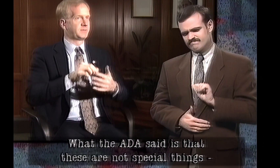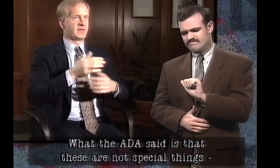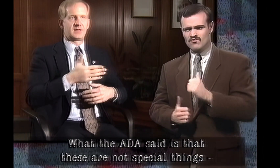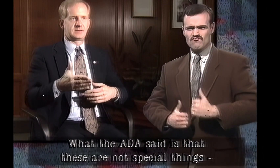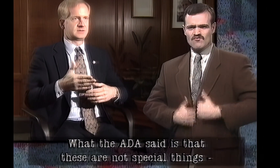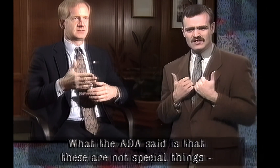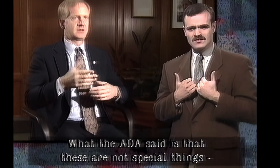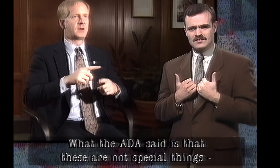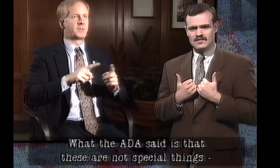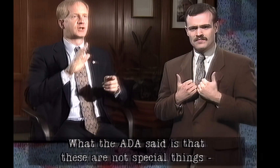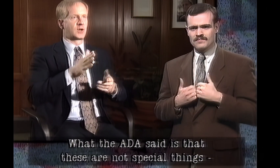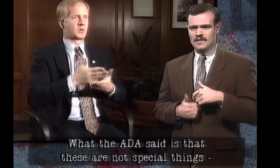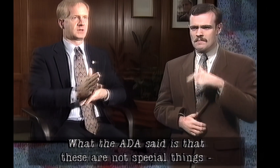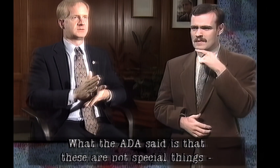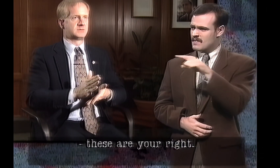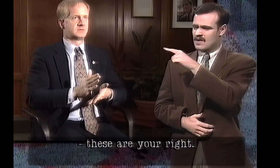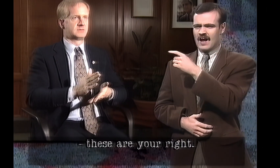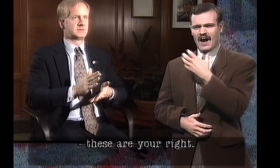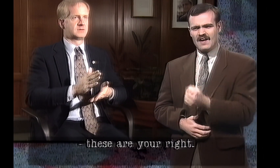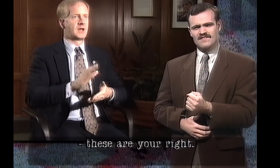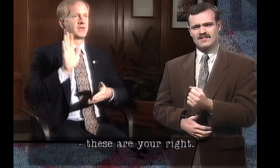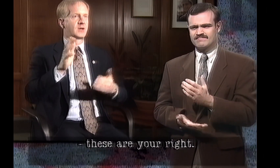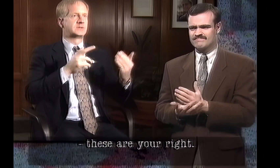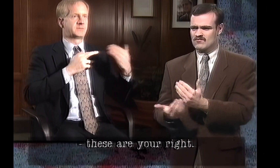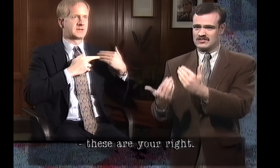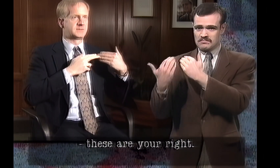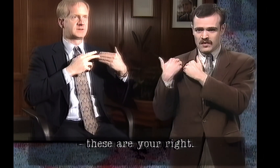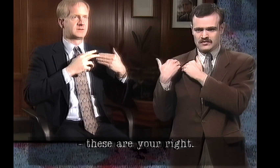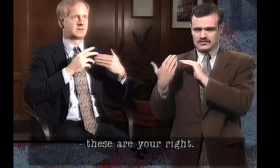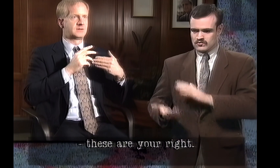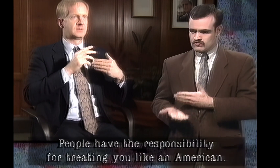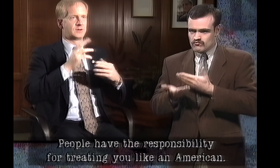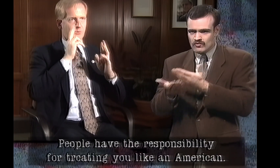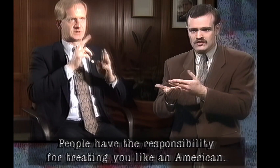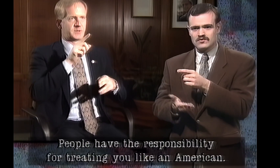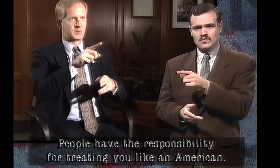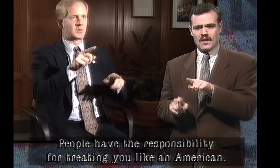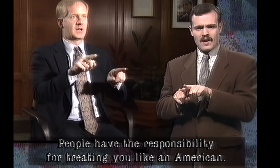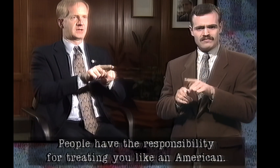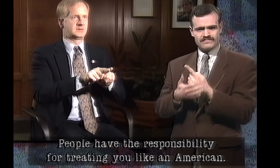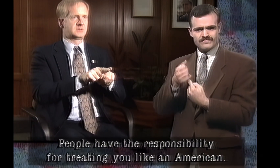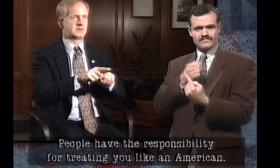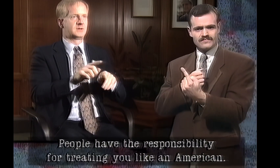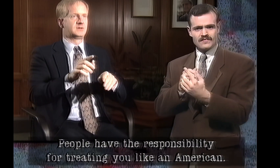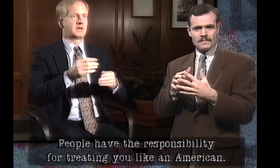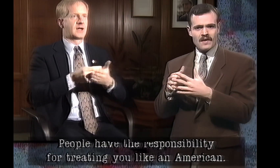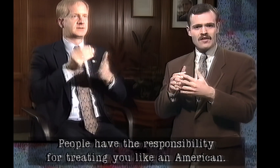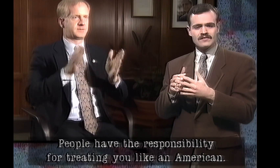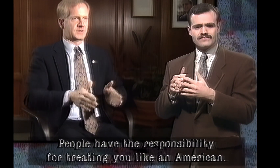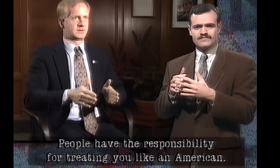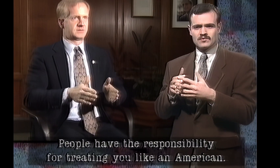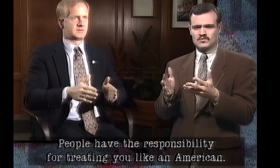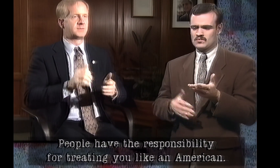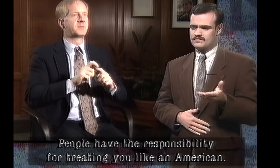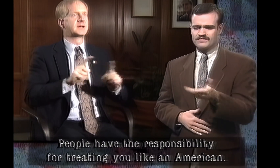these are not special things. These are your right. That people have the responsibility for